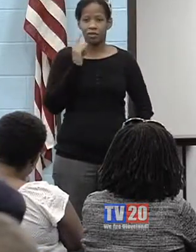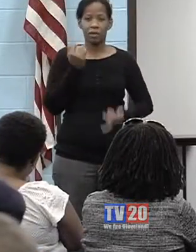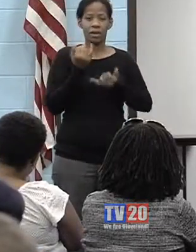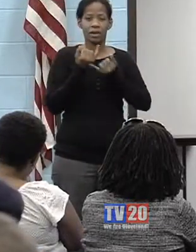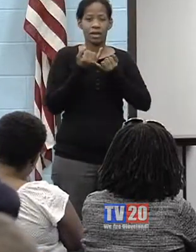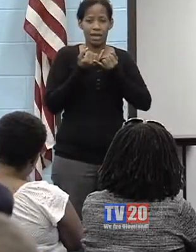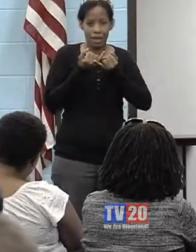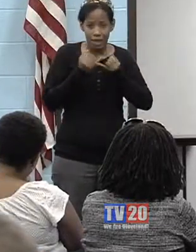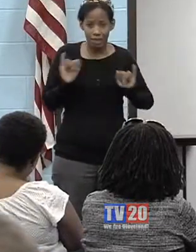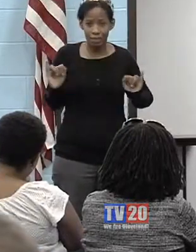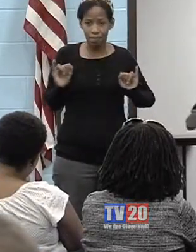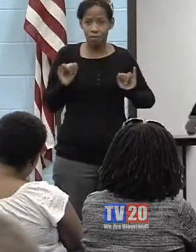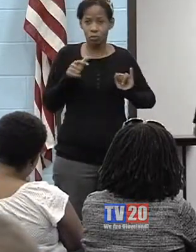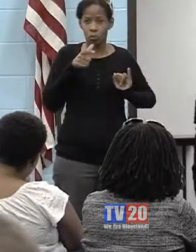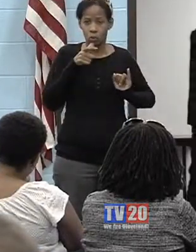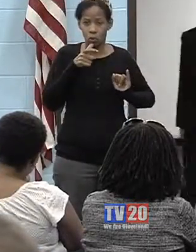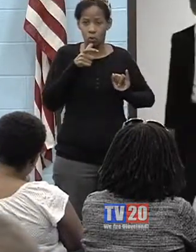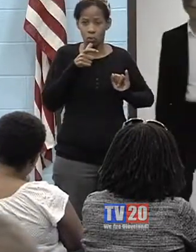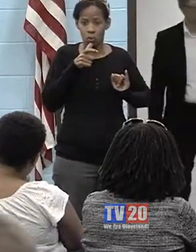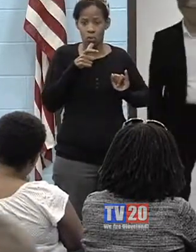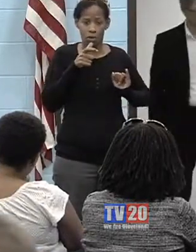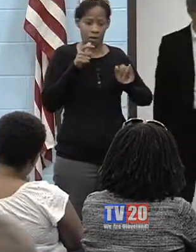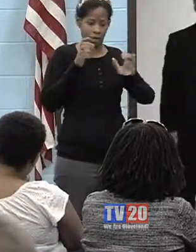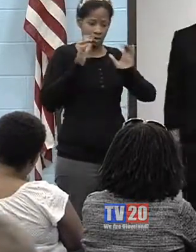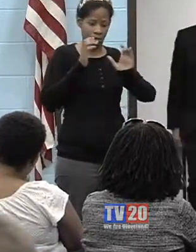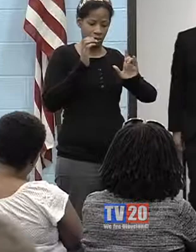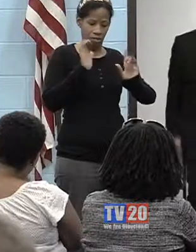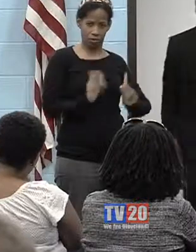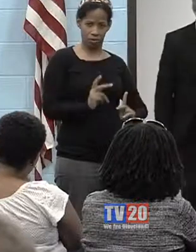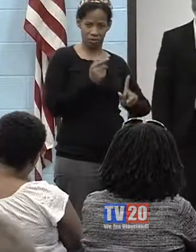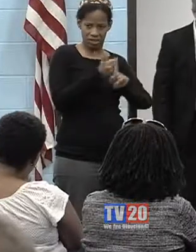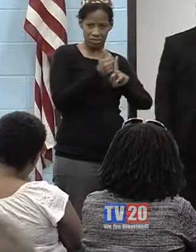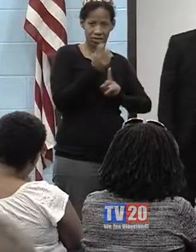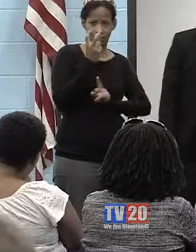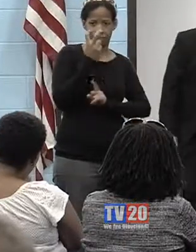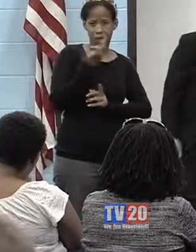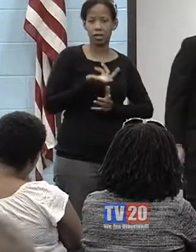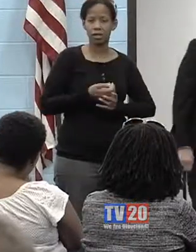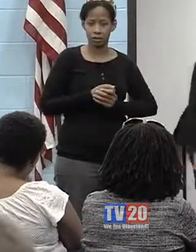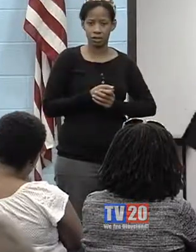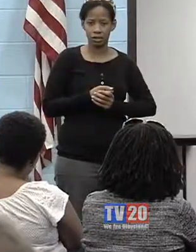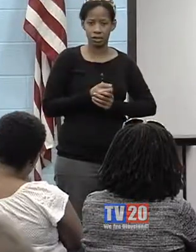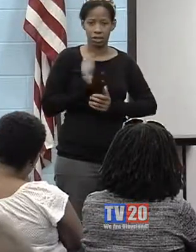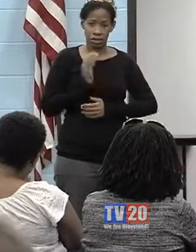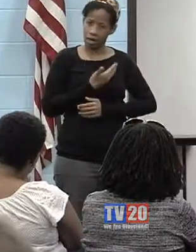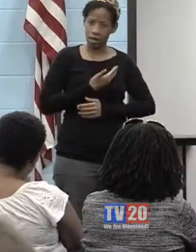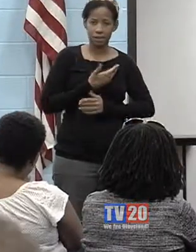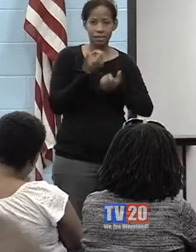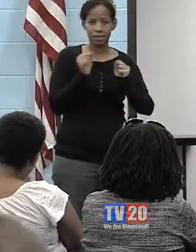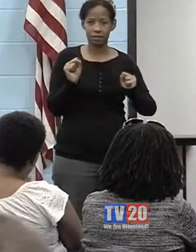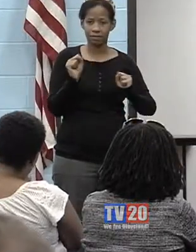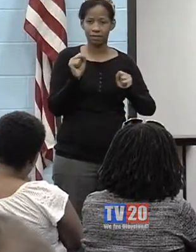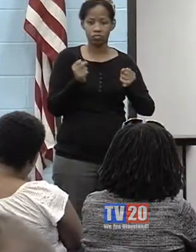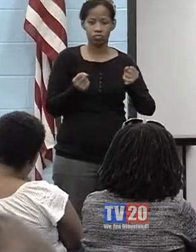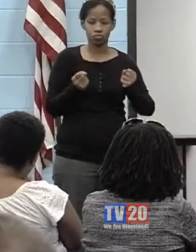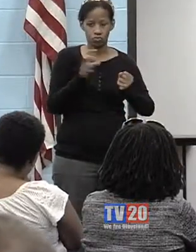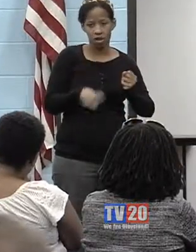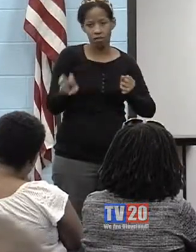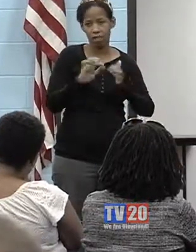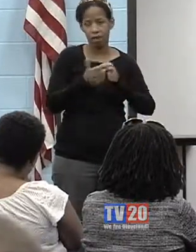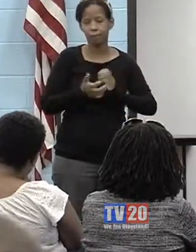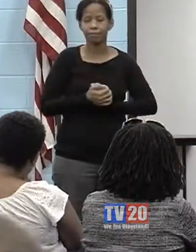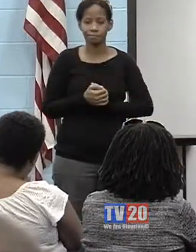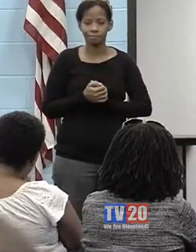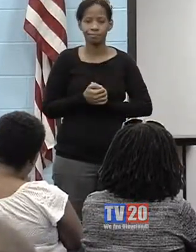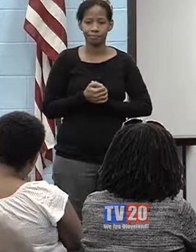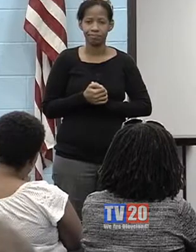independence of the user. It's not about identification or safety. It's how do they get around. And what you